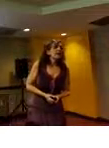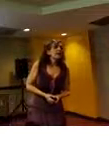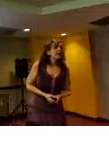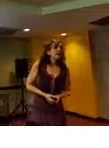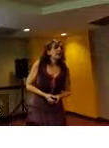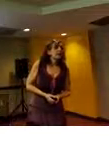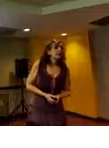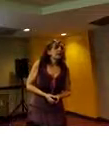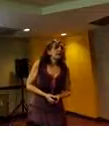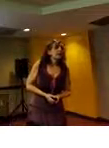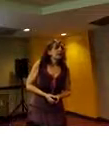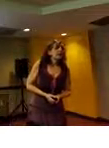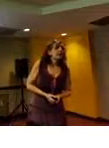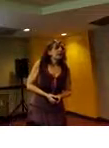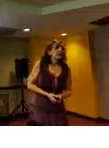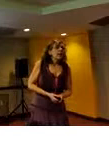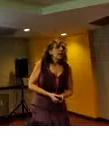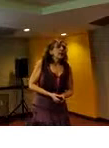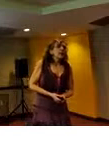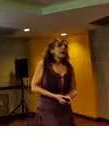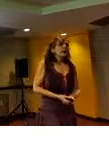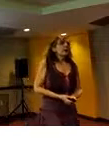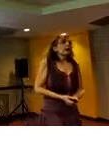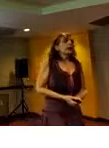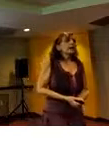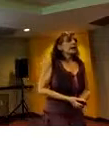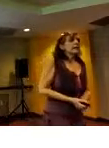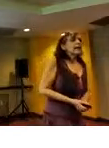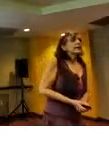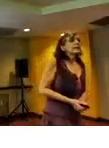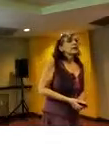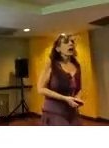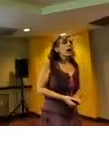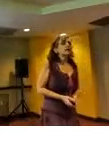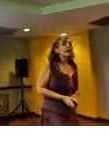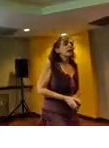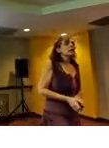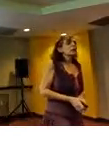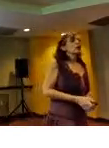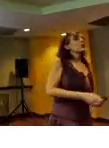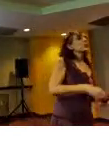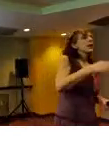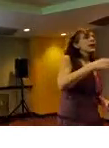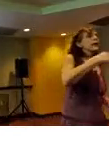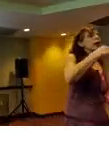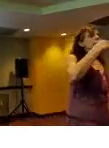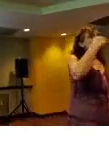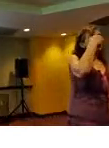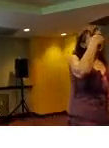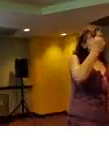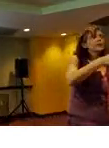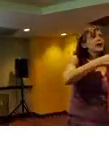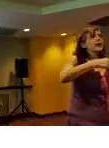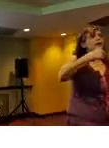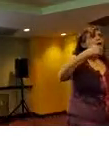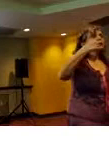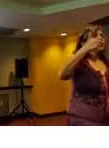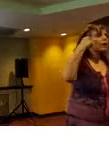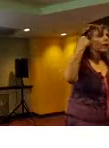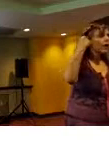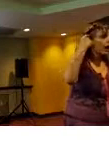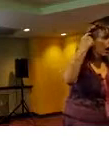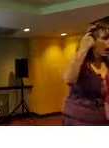it makes inclusion more difficult because we are biased. Yes, so you're saying, do you think